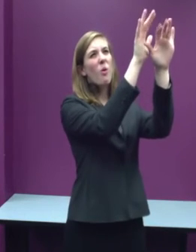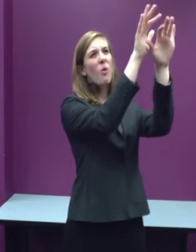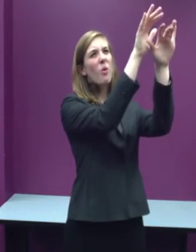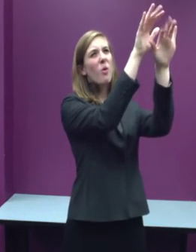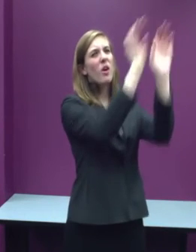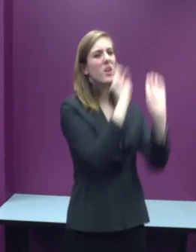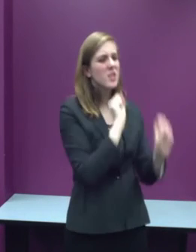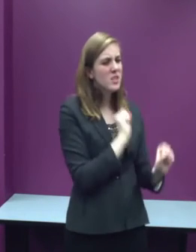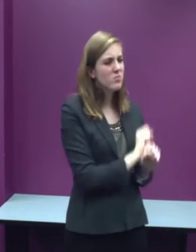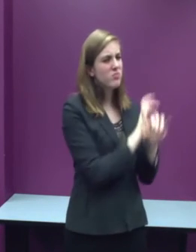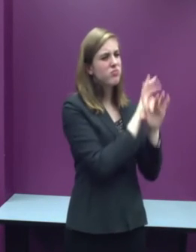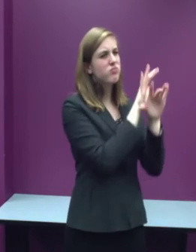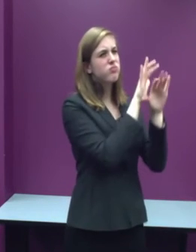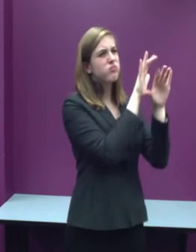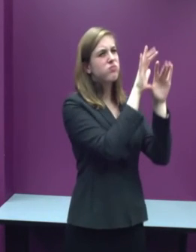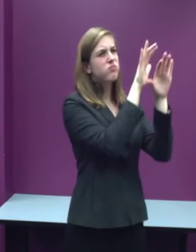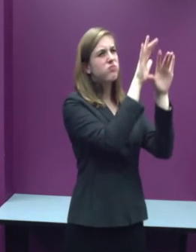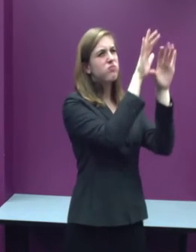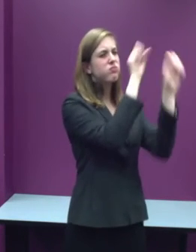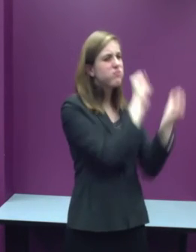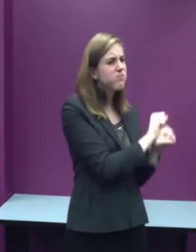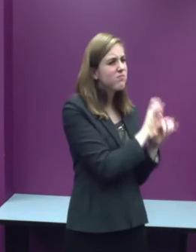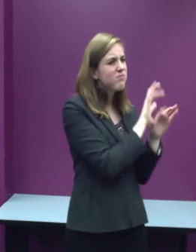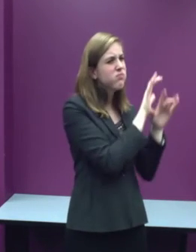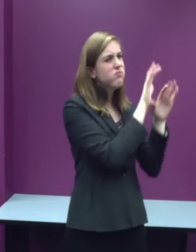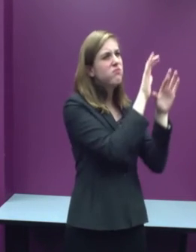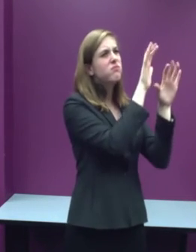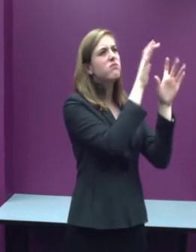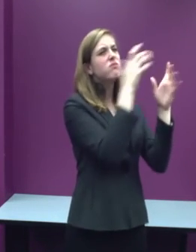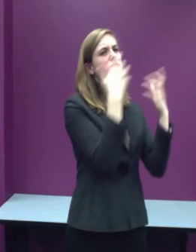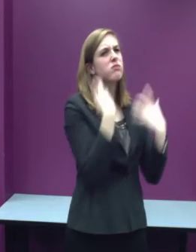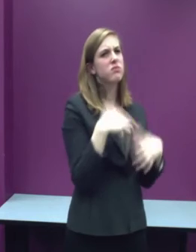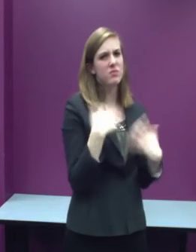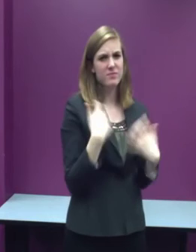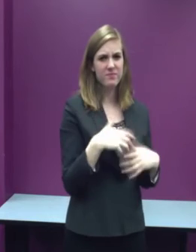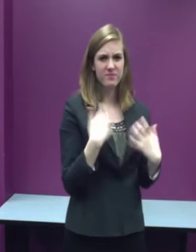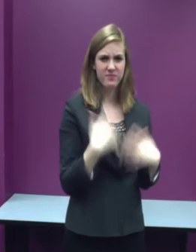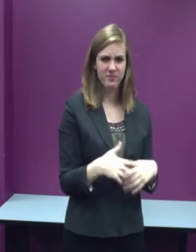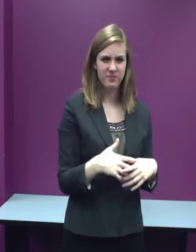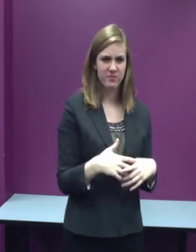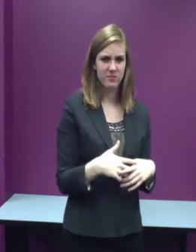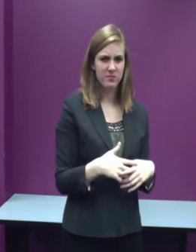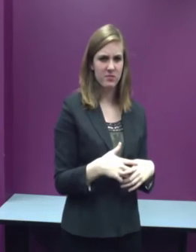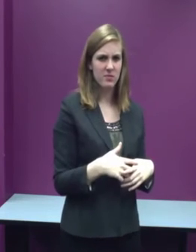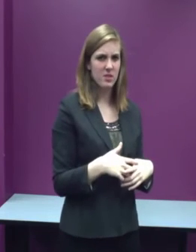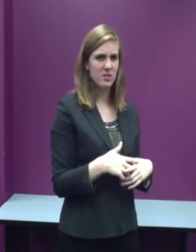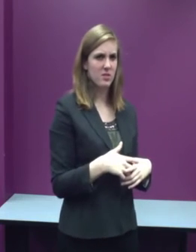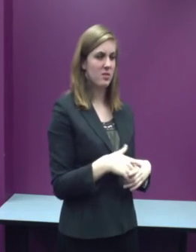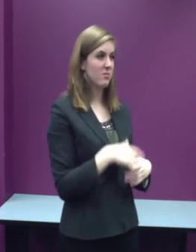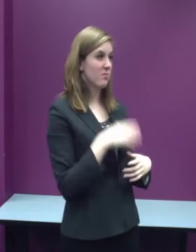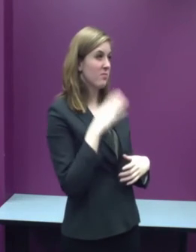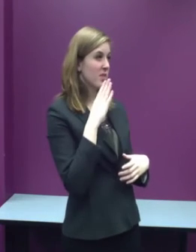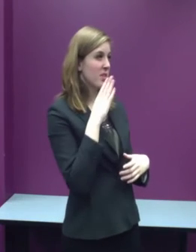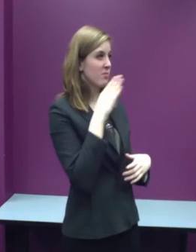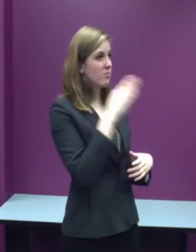The United States lay behind them now. Ahead, lands claimed by Britain, Spain, and Russia.